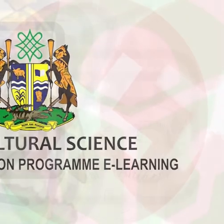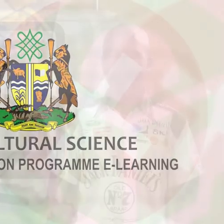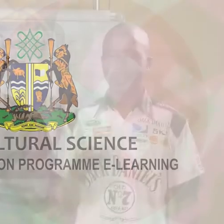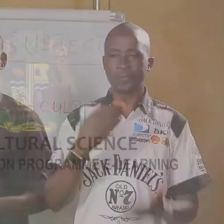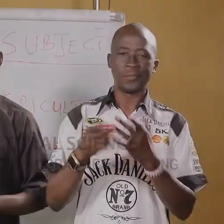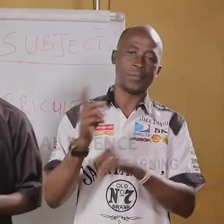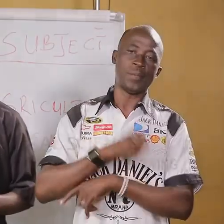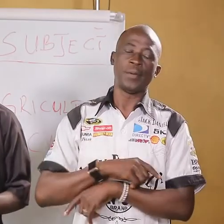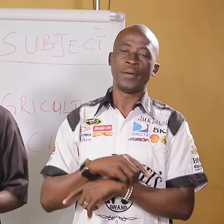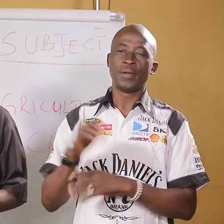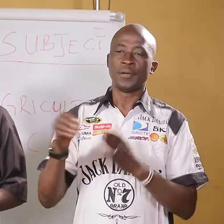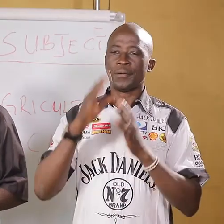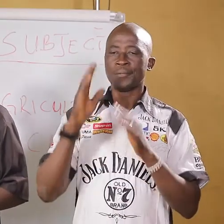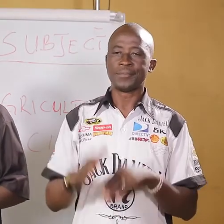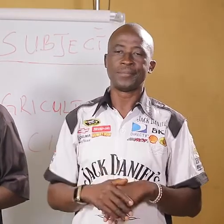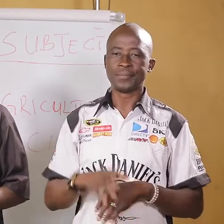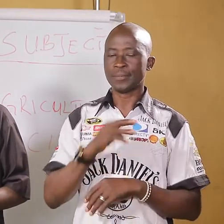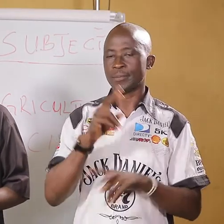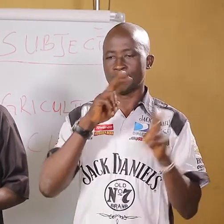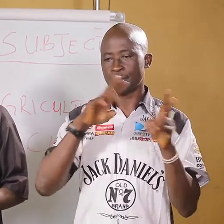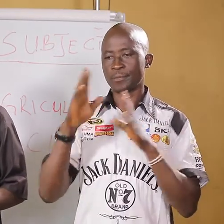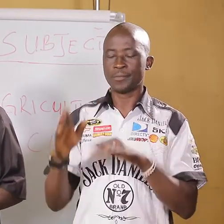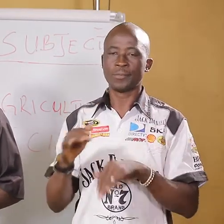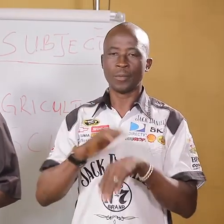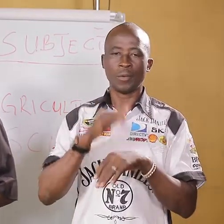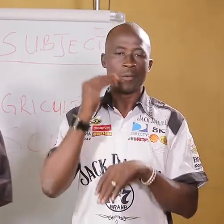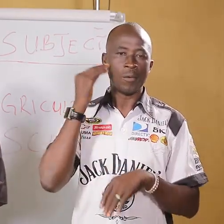Good day, learners and my viewers at home.